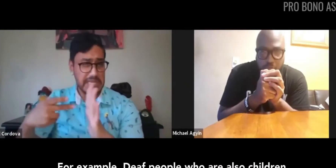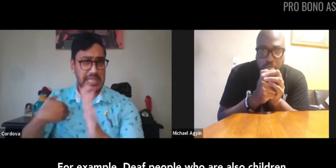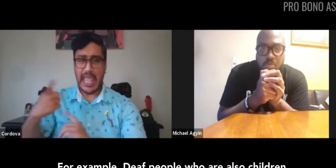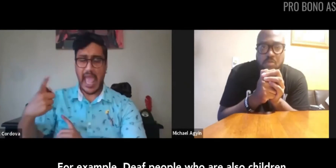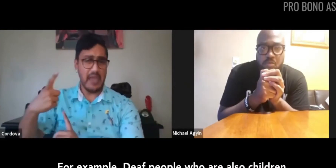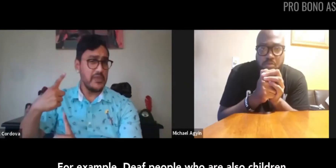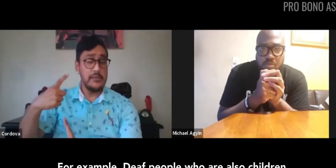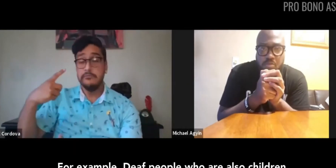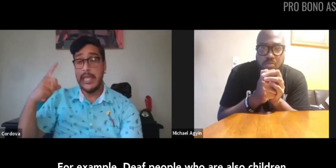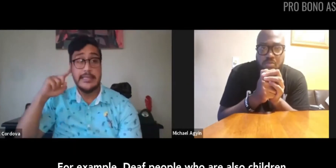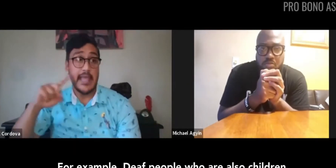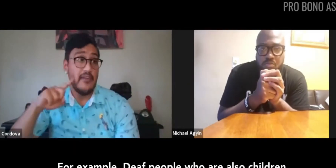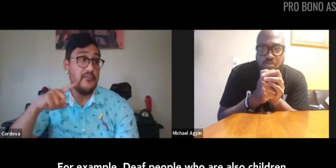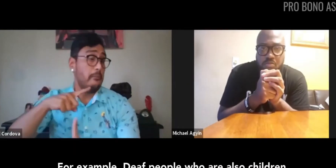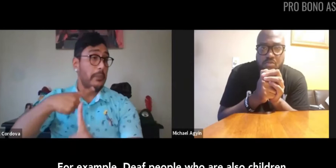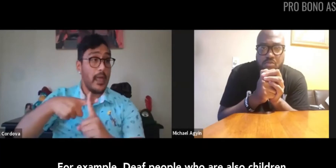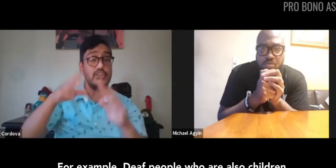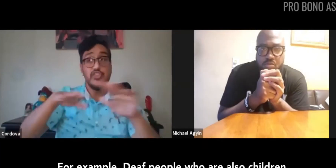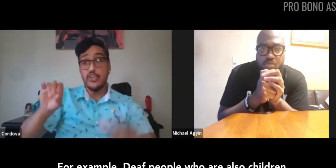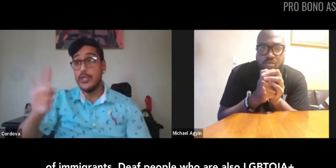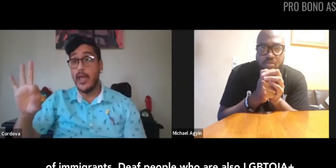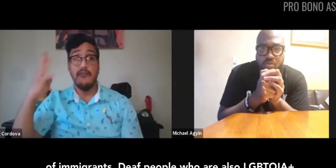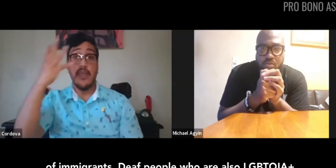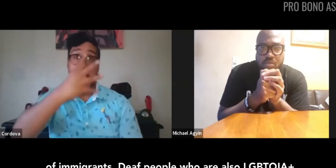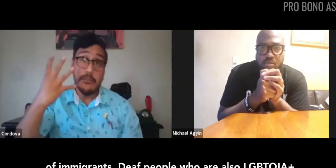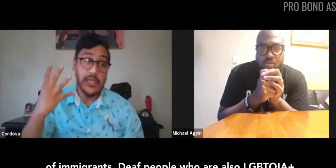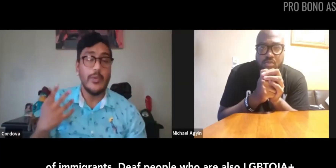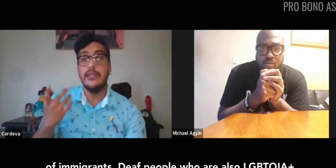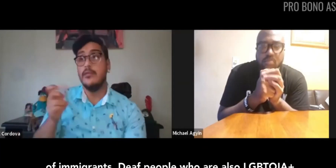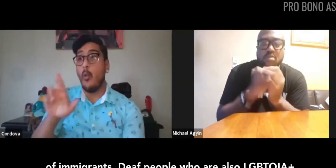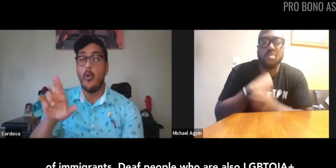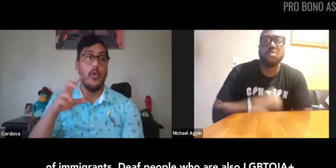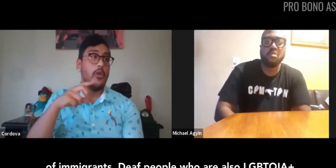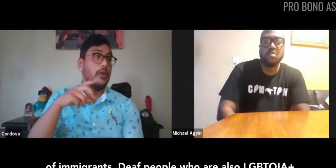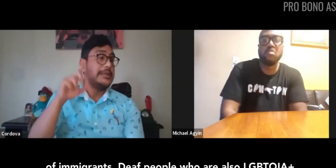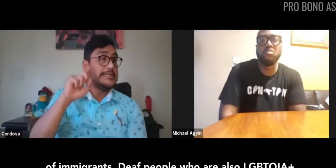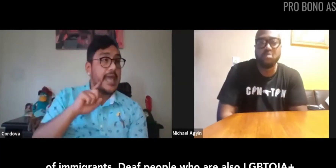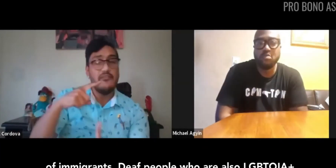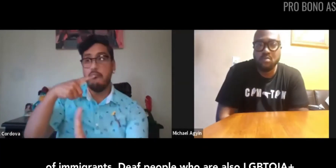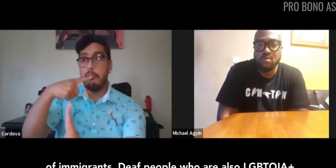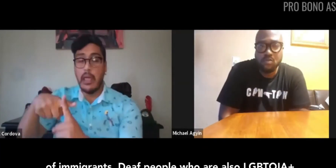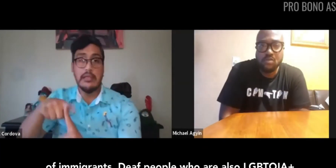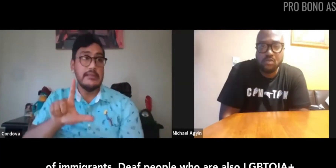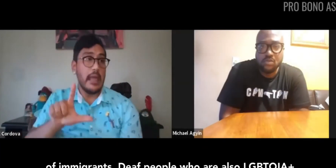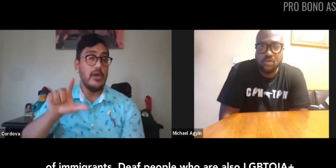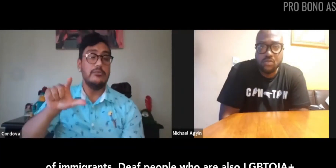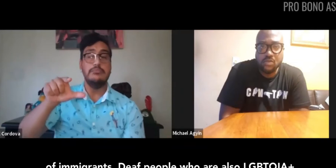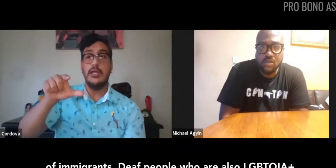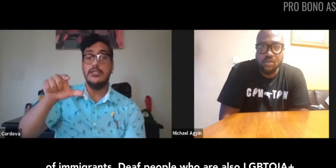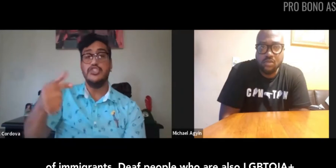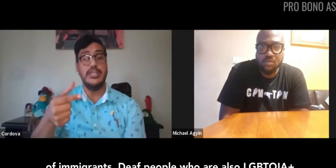For example, deaf people who are also children of immigrants, deaf people who are